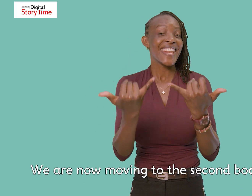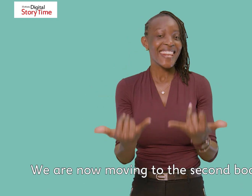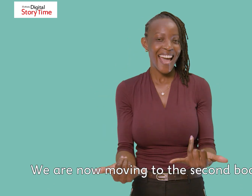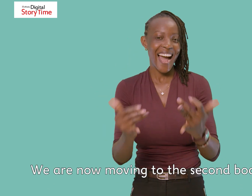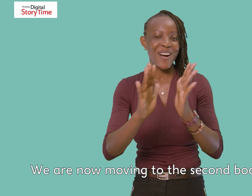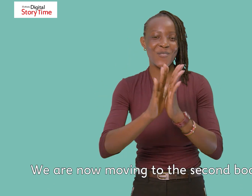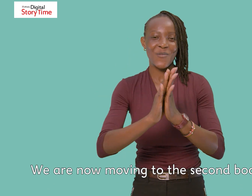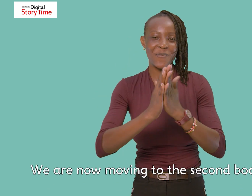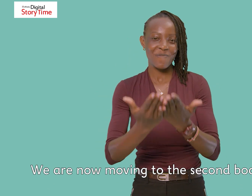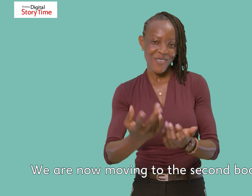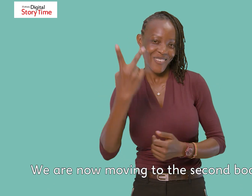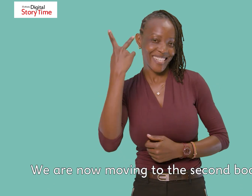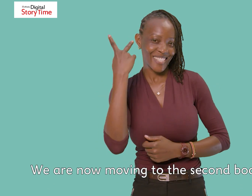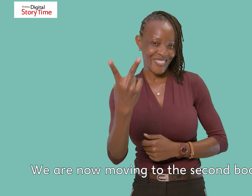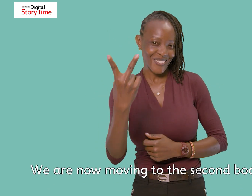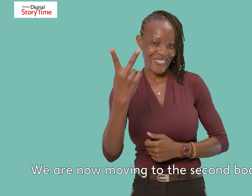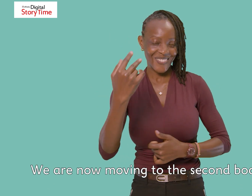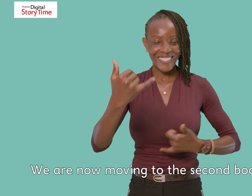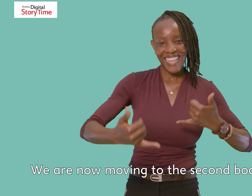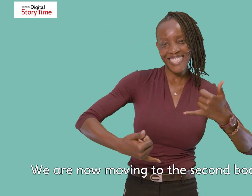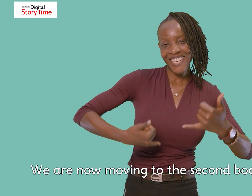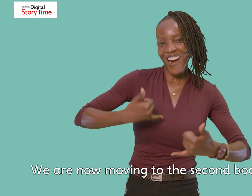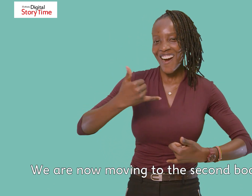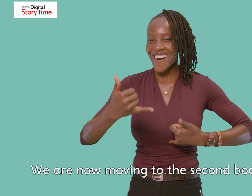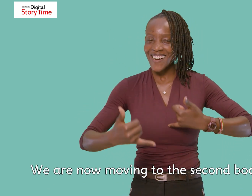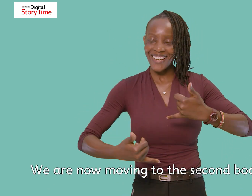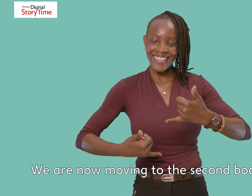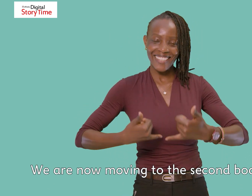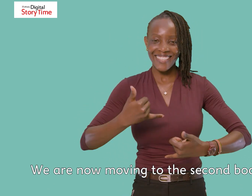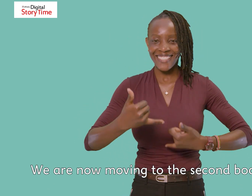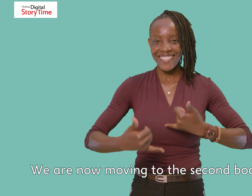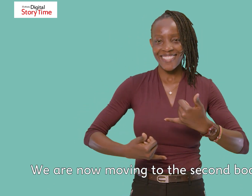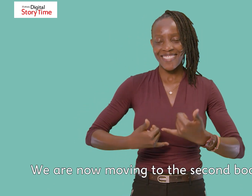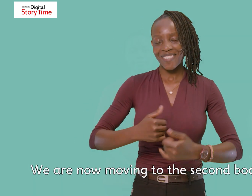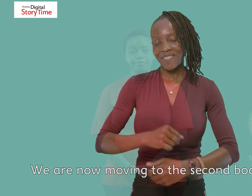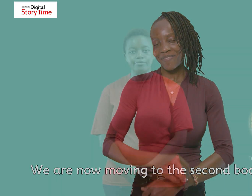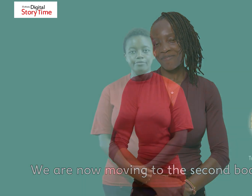We're now moving to the second book. Enjoy.